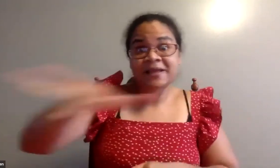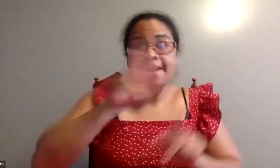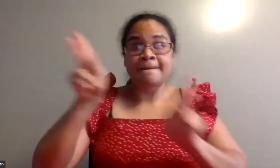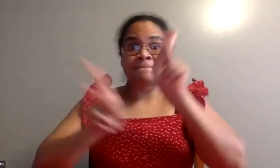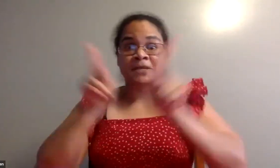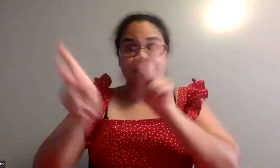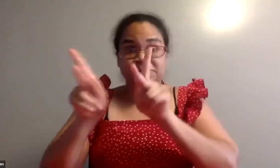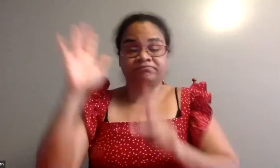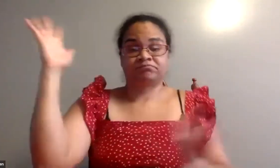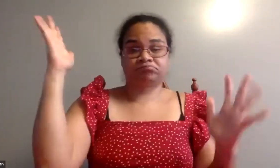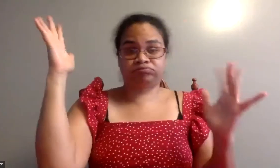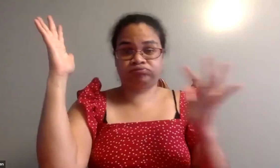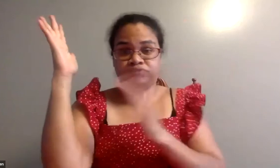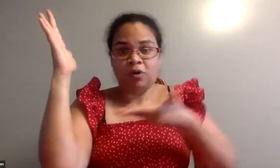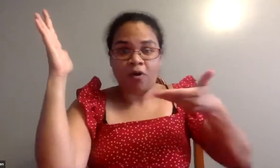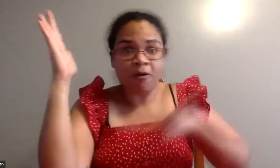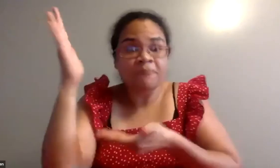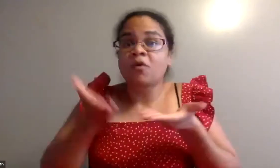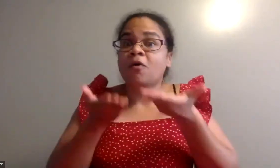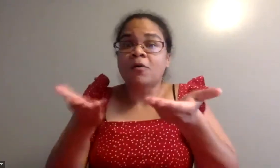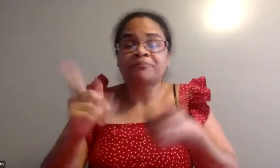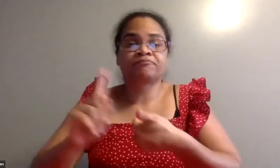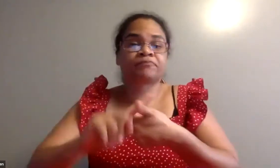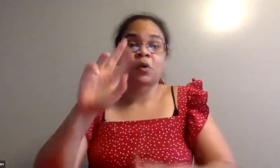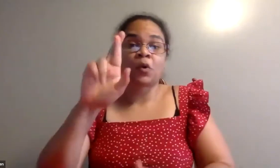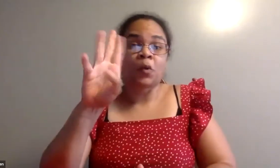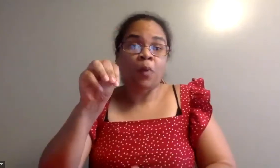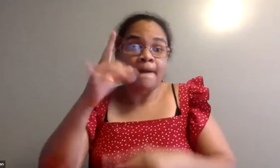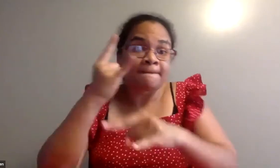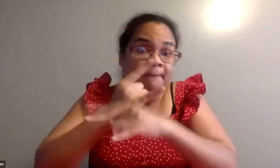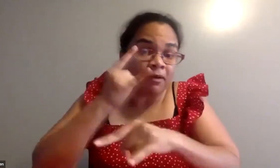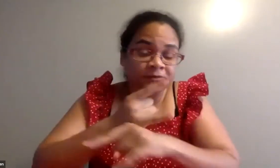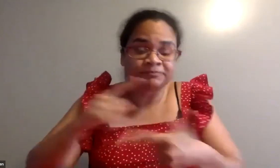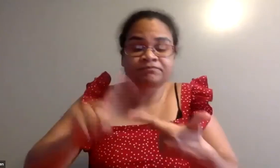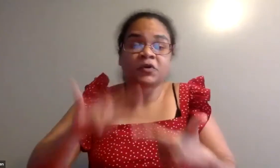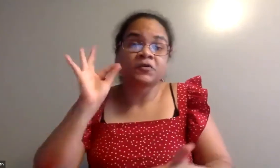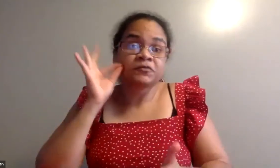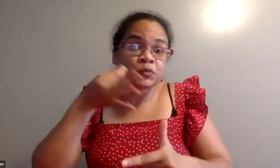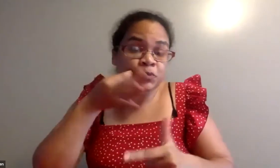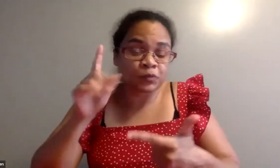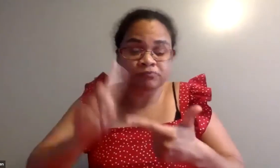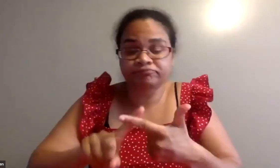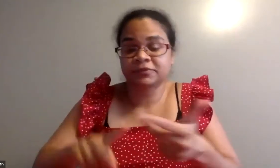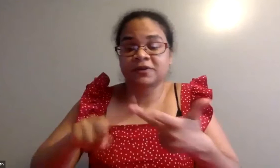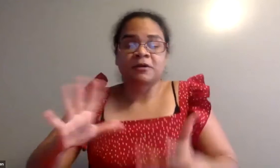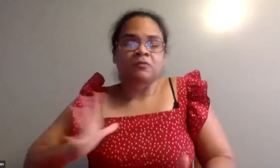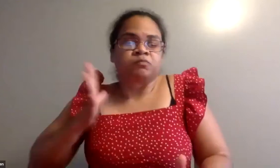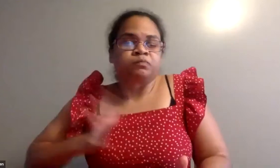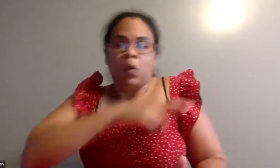Jumbies. So in the village, people have to appease the tree by offering such things as